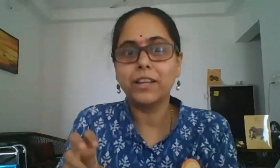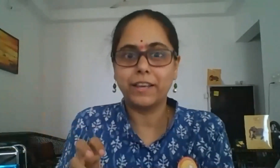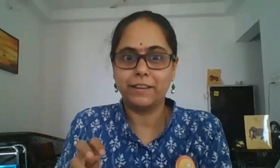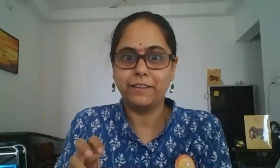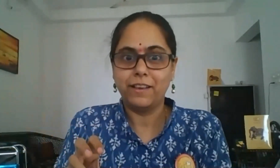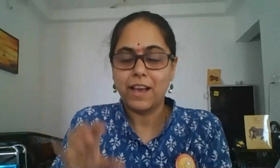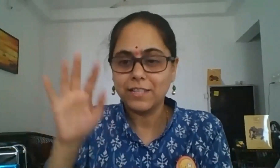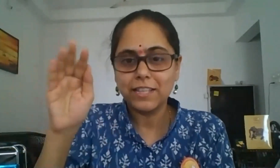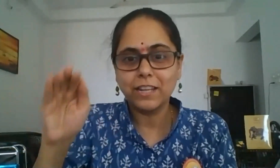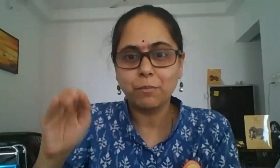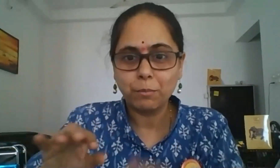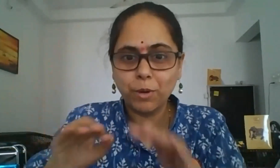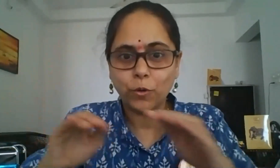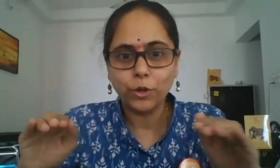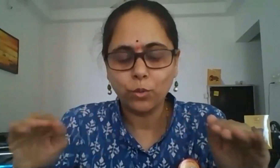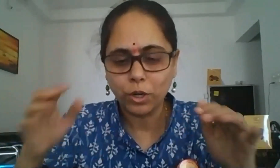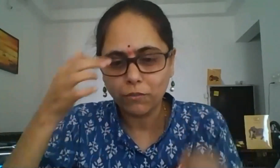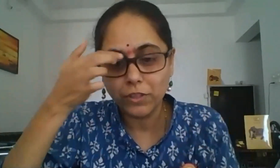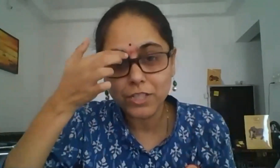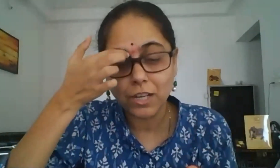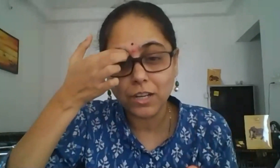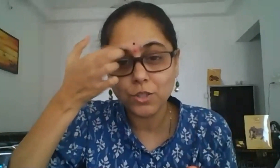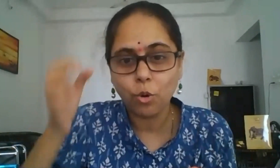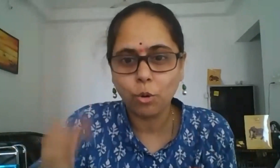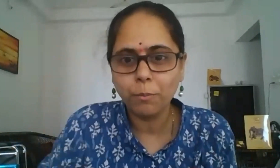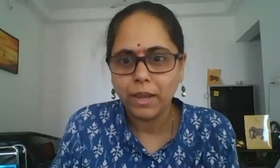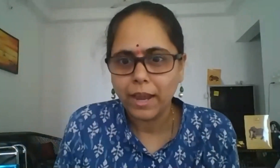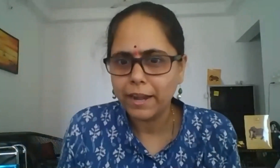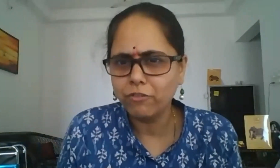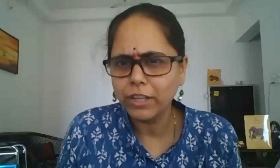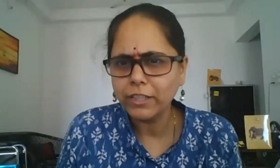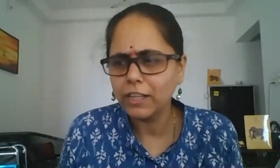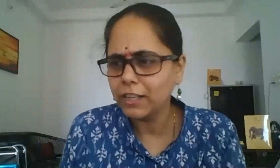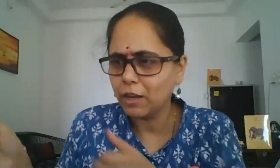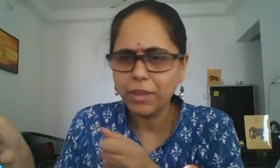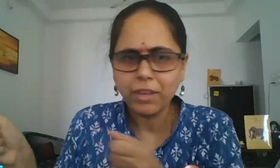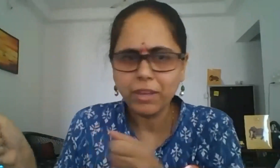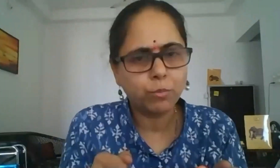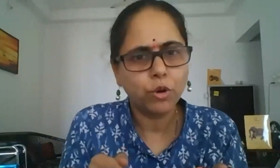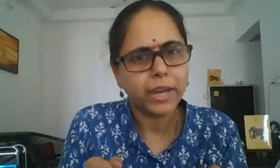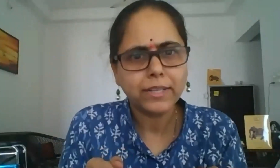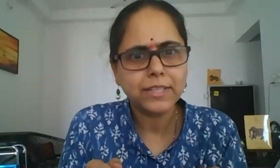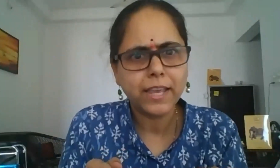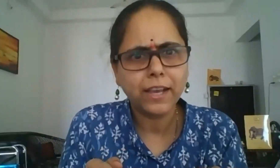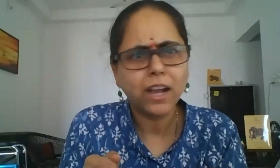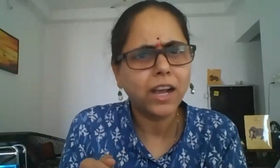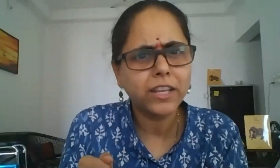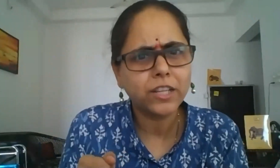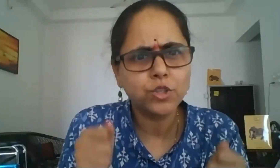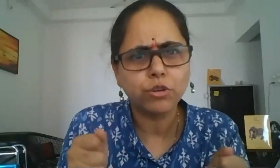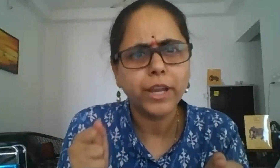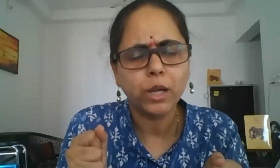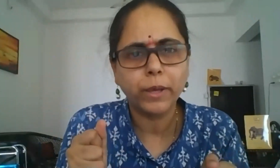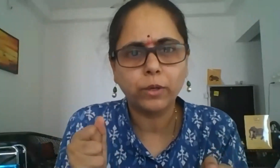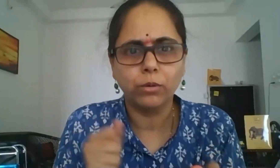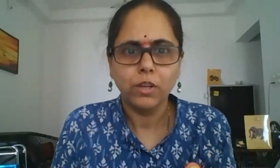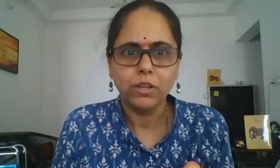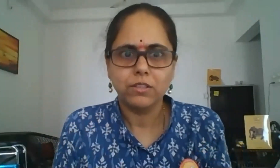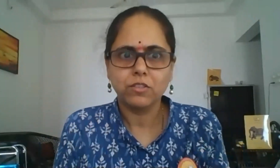can. I still remember going to one of the children's home and one girl coming with a book and saying, Akka, nan story helbeku. So I